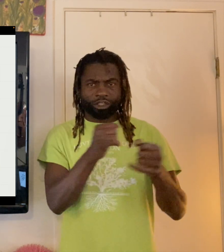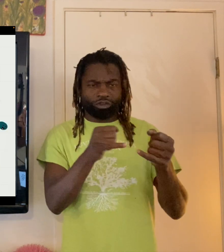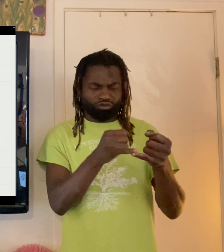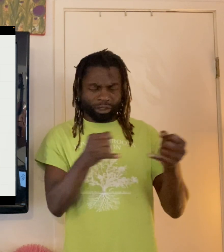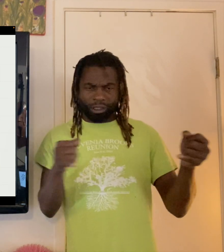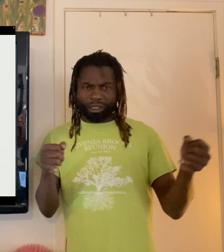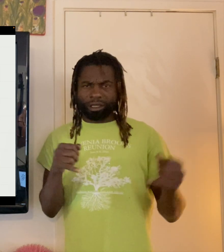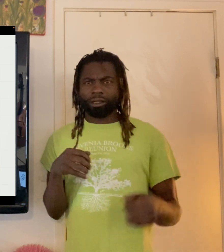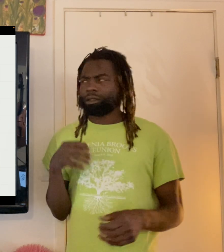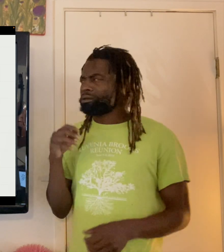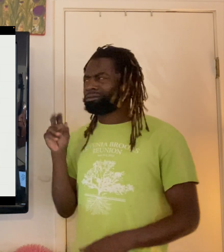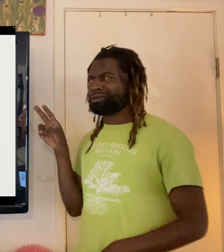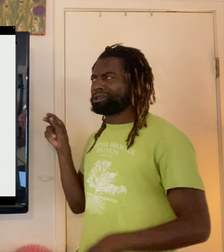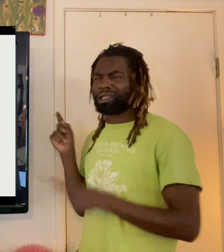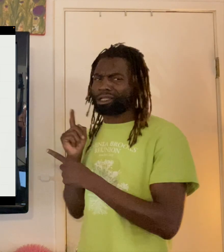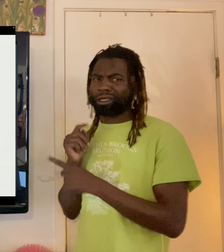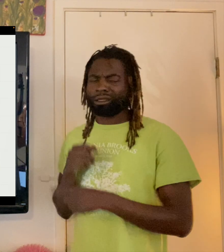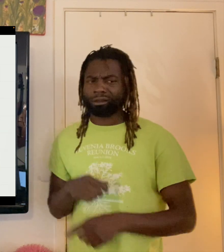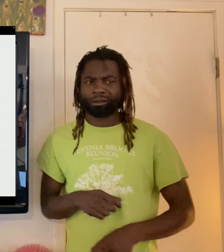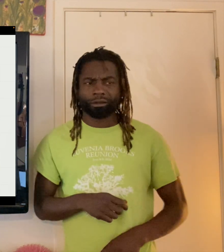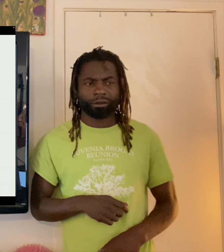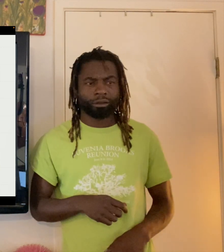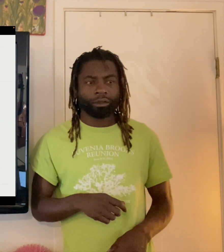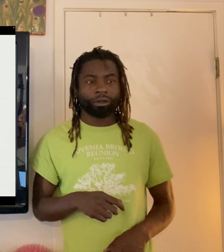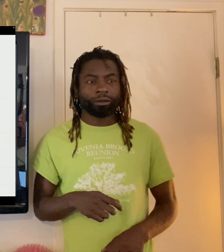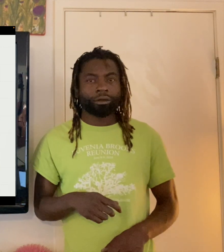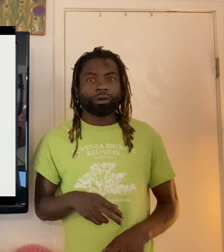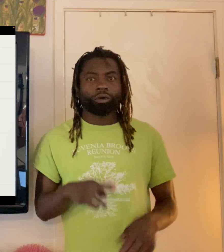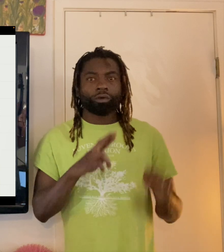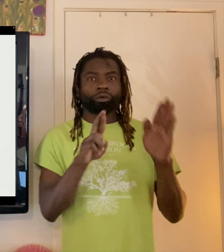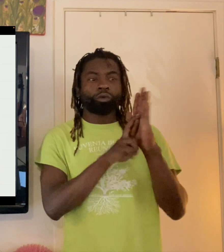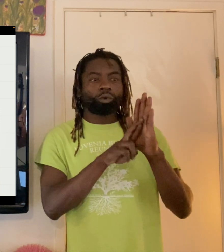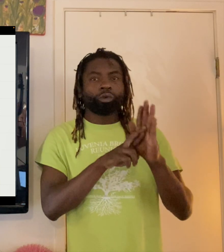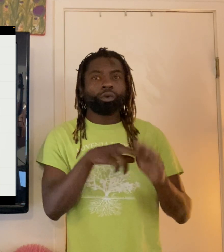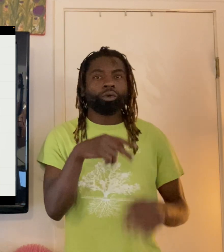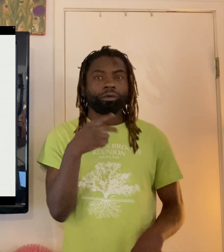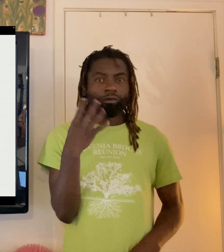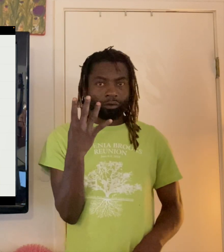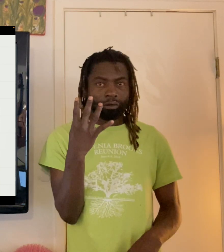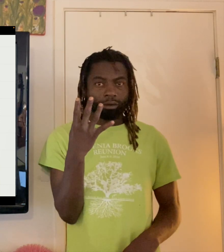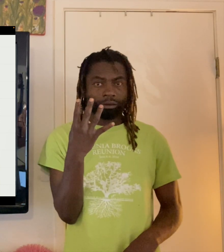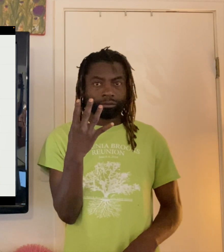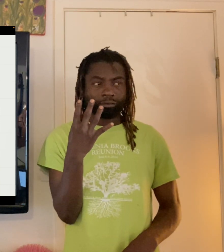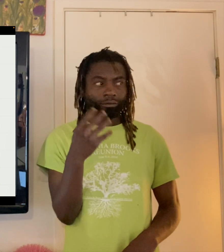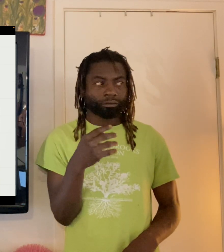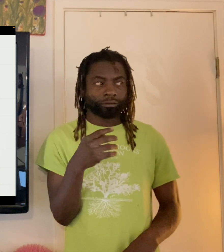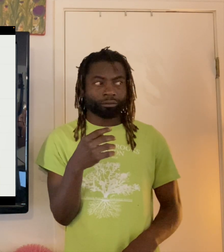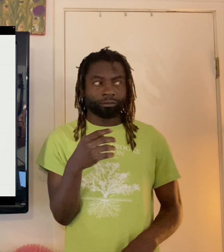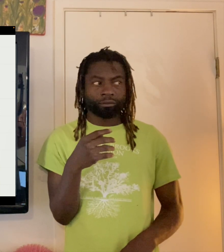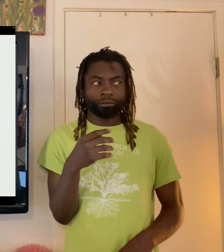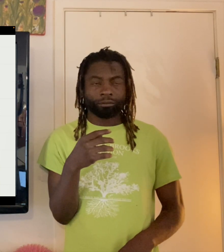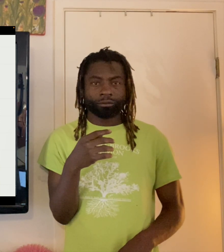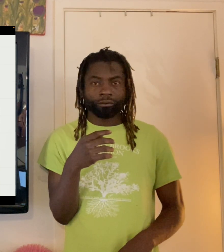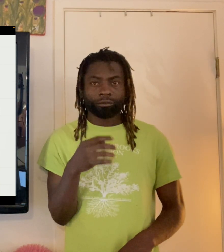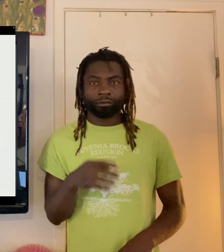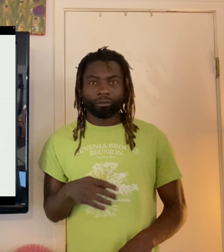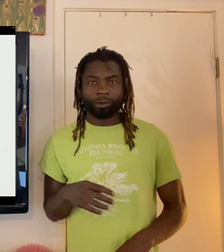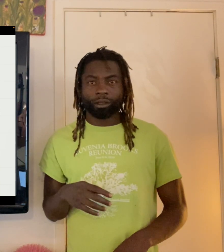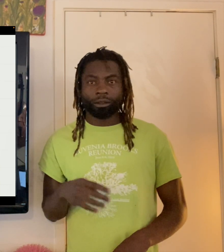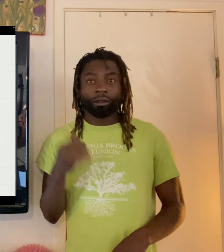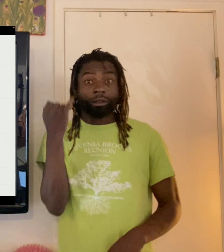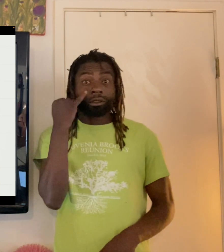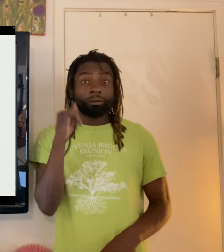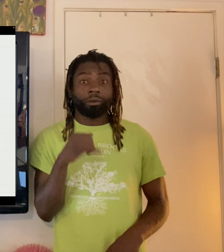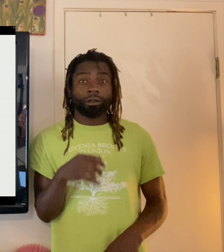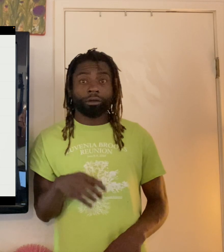this. And rule number 4. When measuring something, for example, the length of this book,